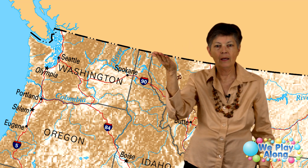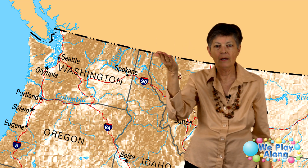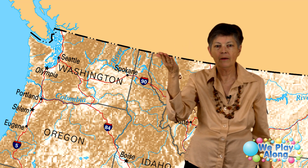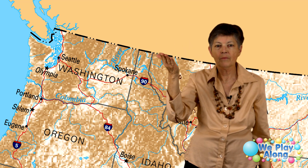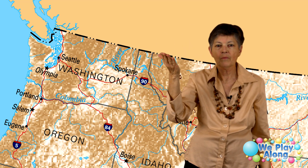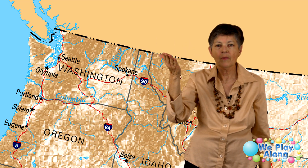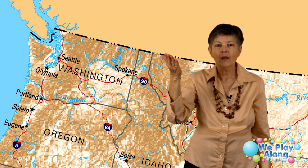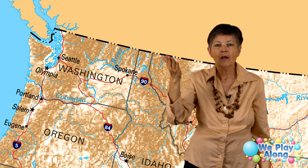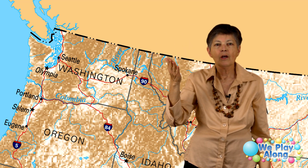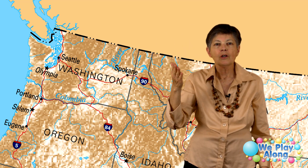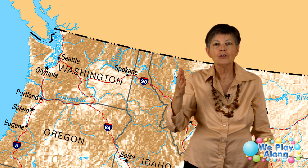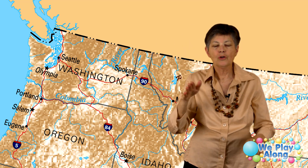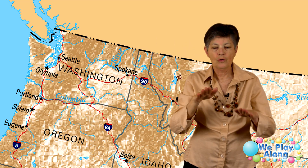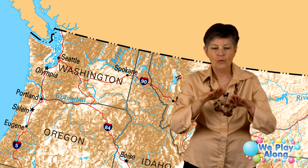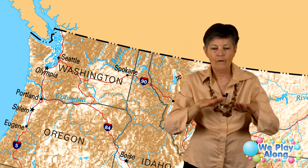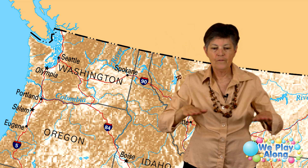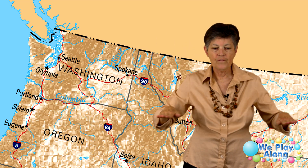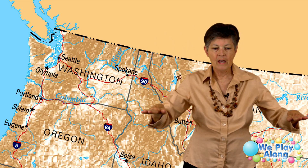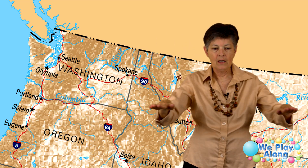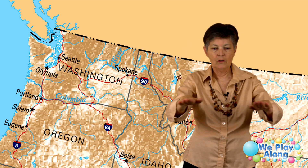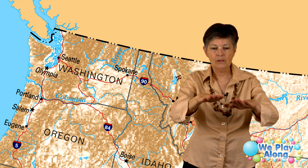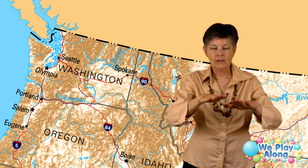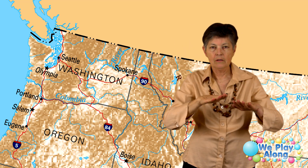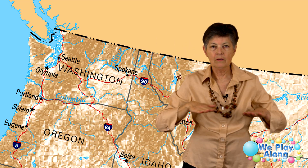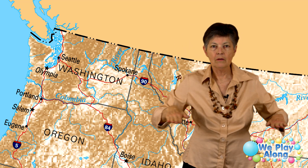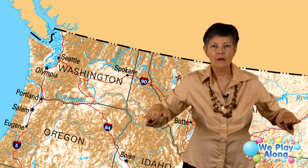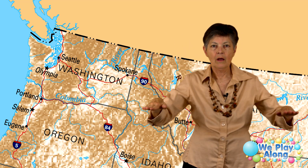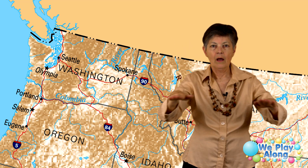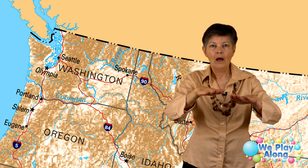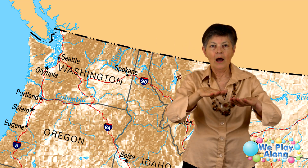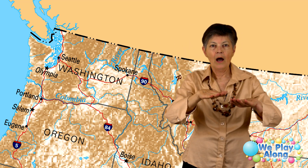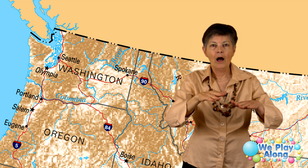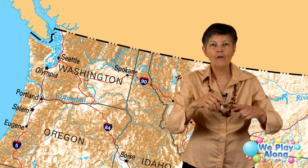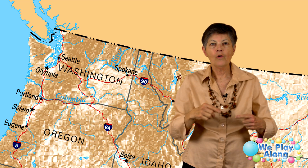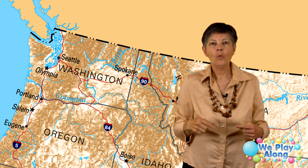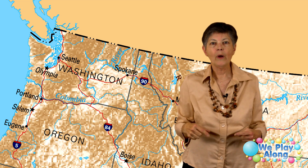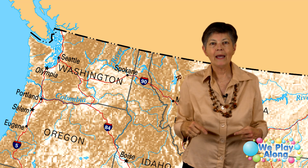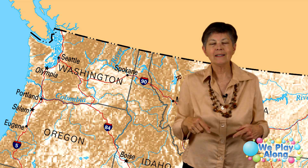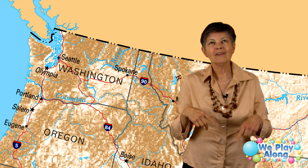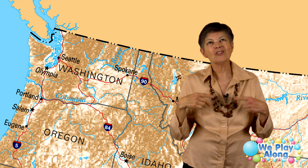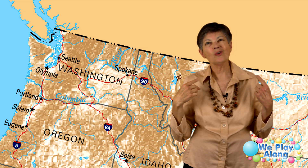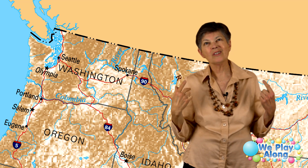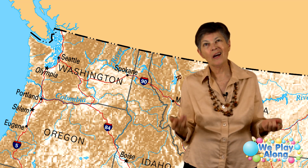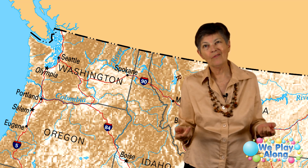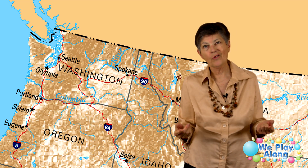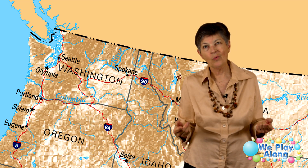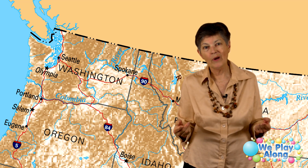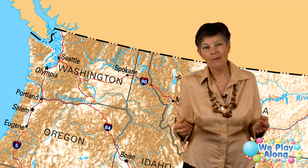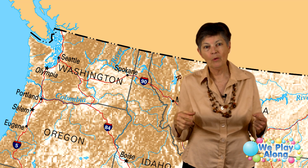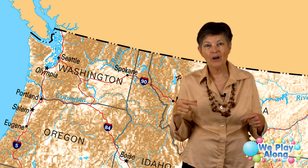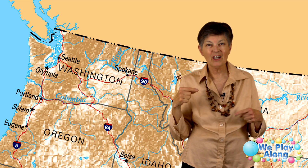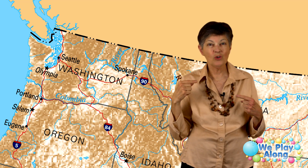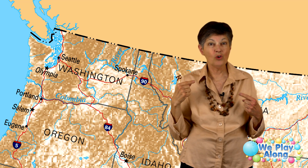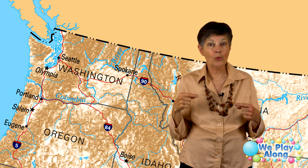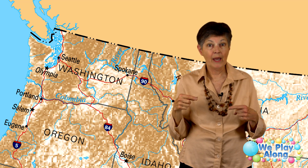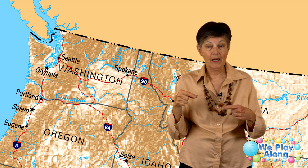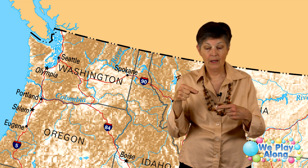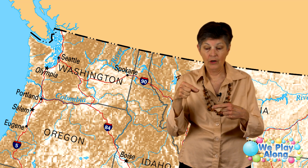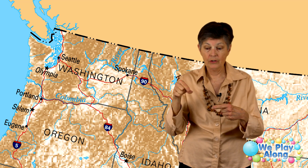peak to fields of wheat. And there's no sign for wheat, but we're going to do grain here. So